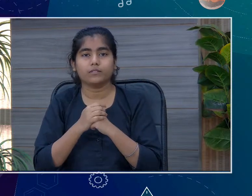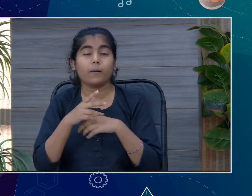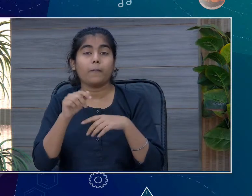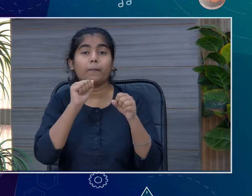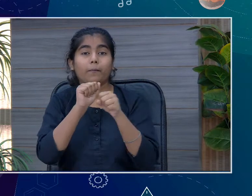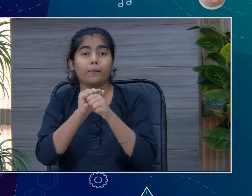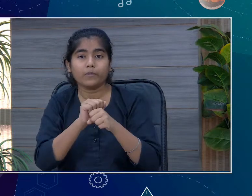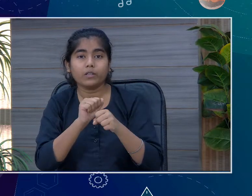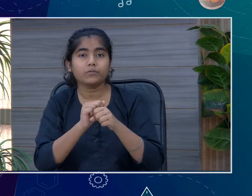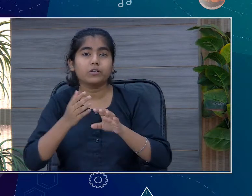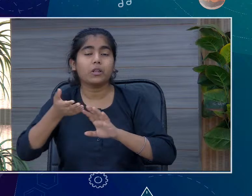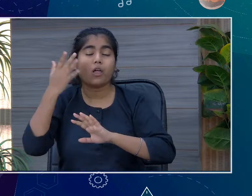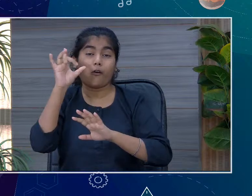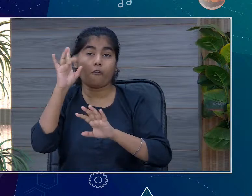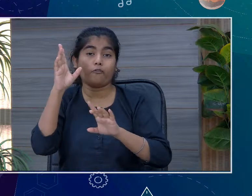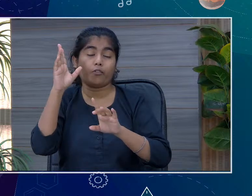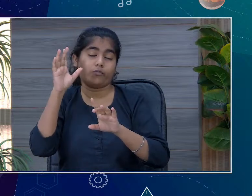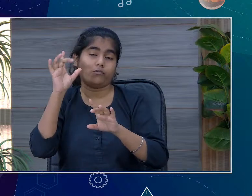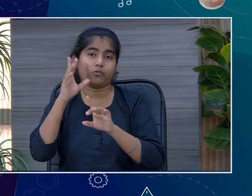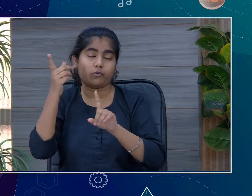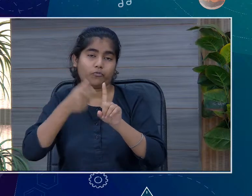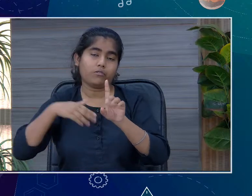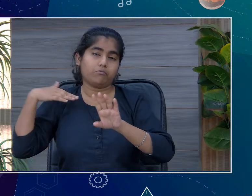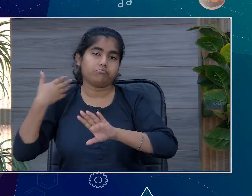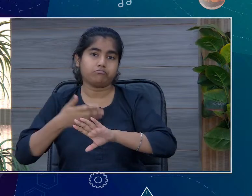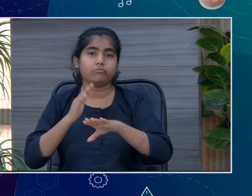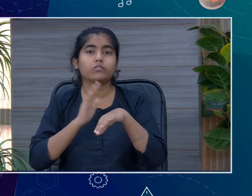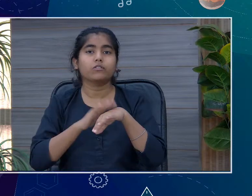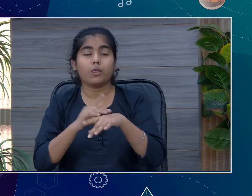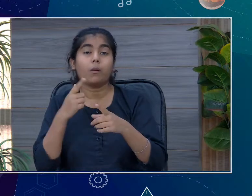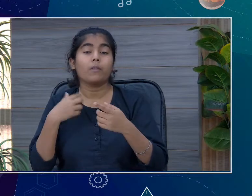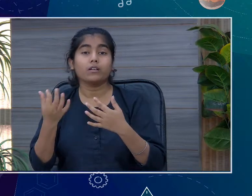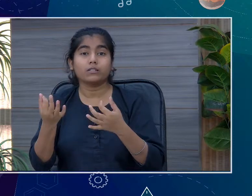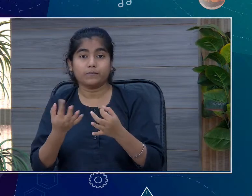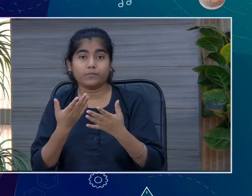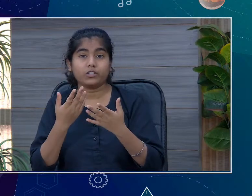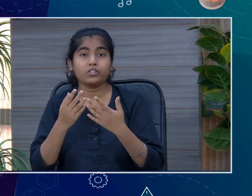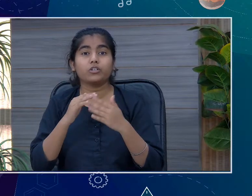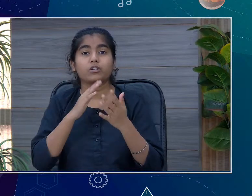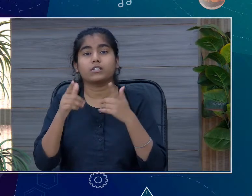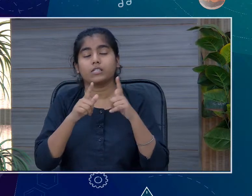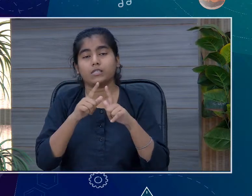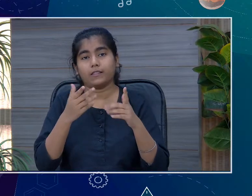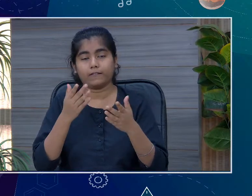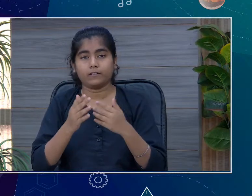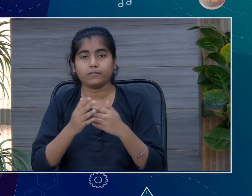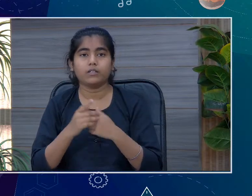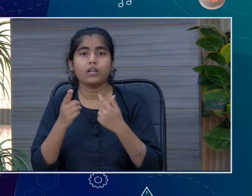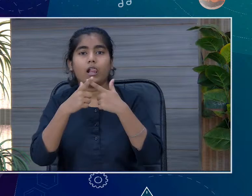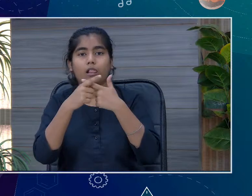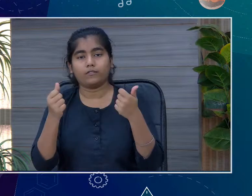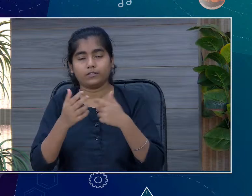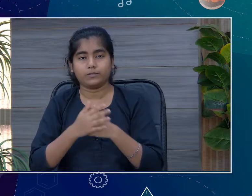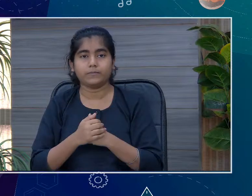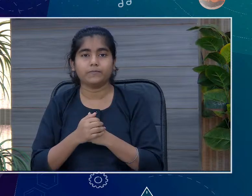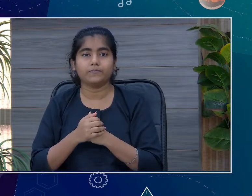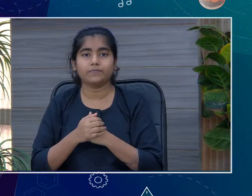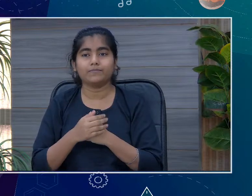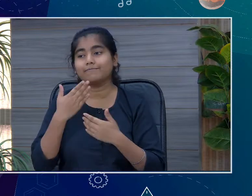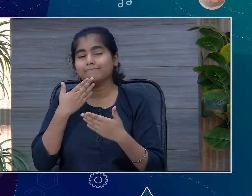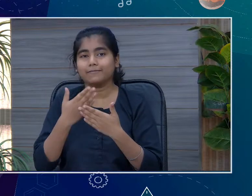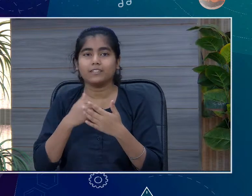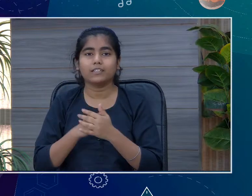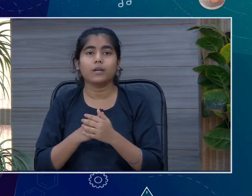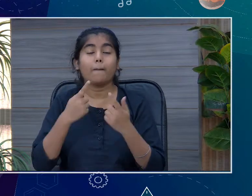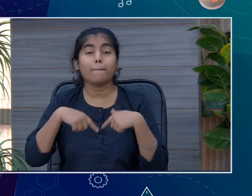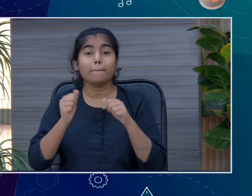working here for the last 15 years and my specialization is in the area of sign linguistics. Thank you. Right, thank you ma'am. And